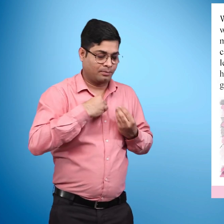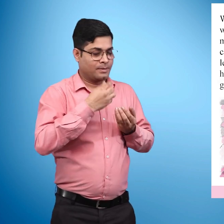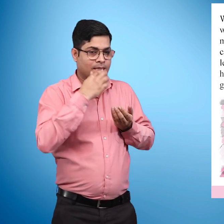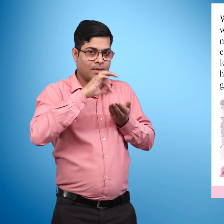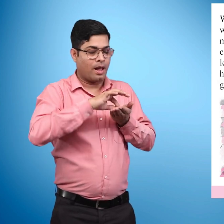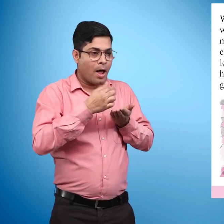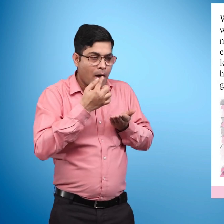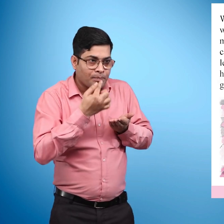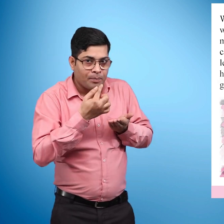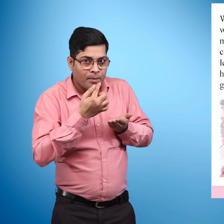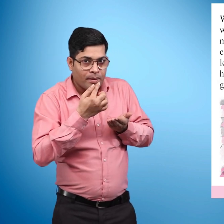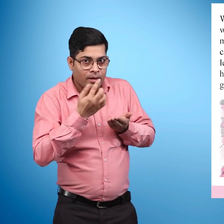him.